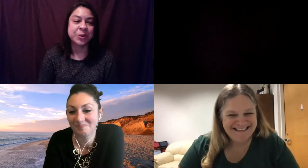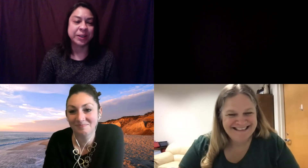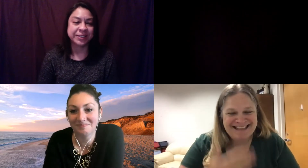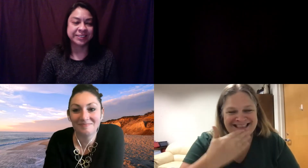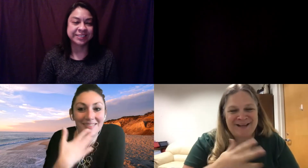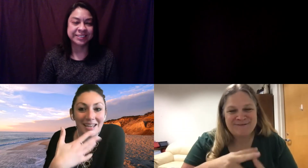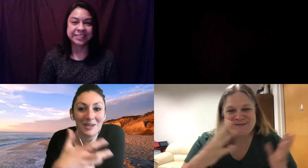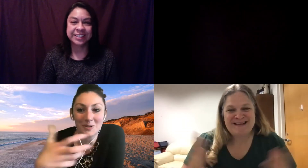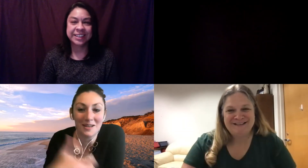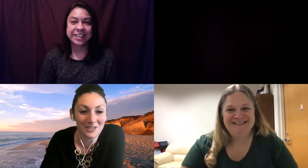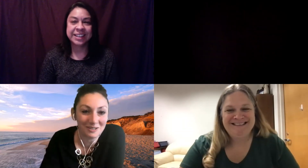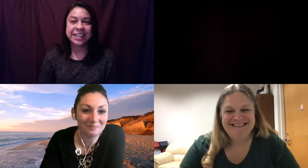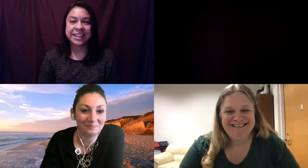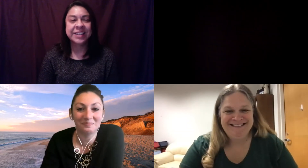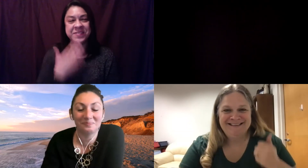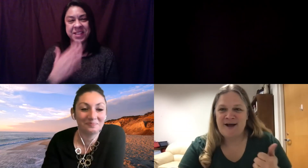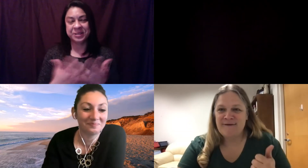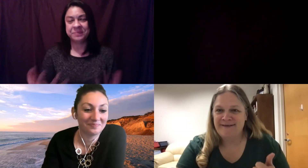is going. Thank you so much.